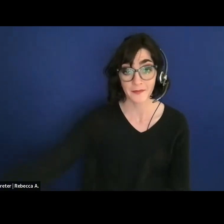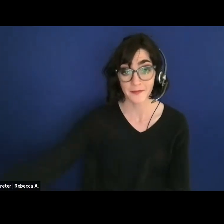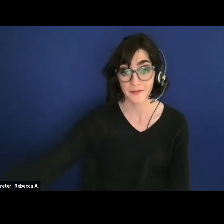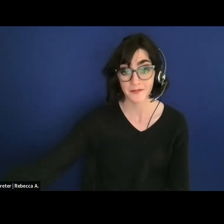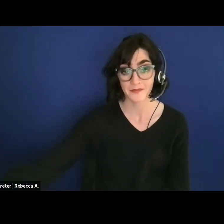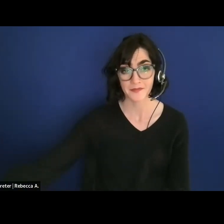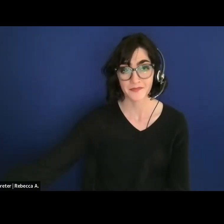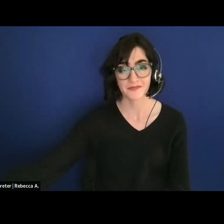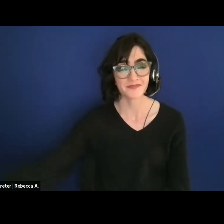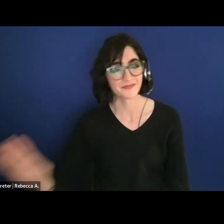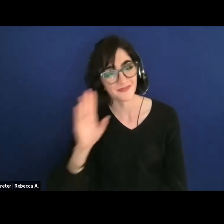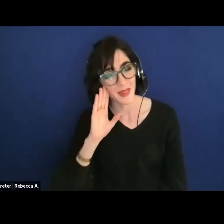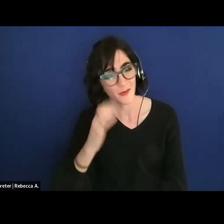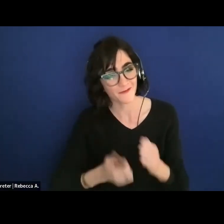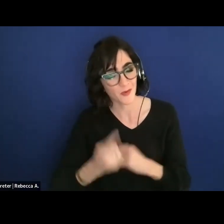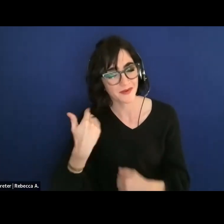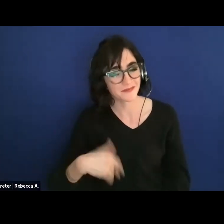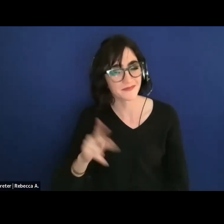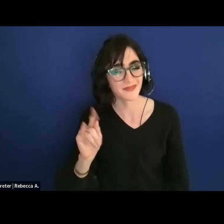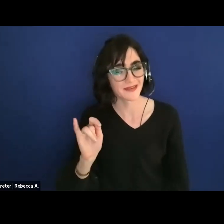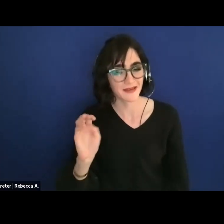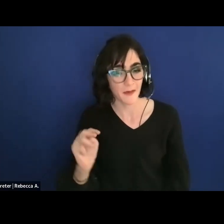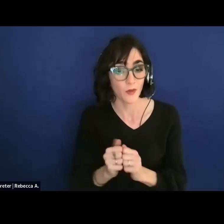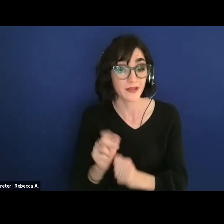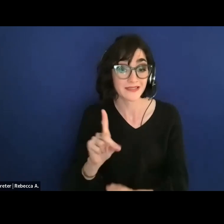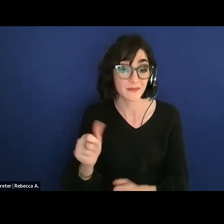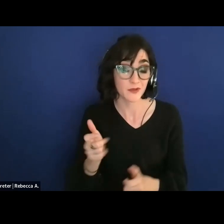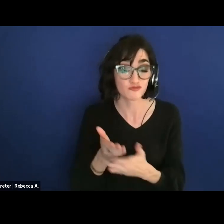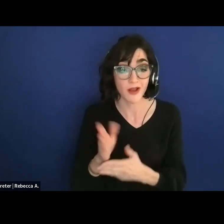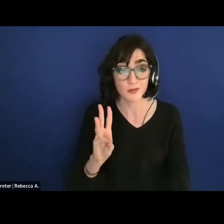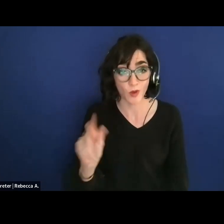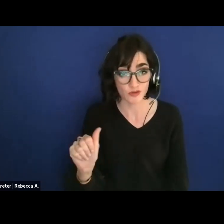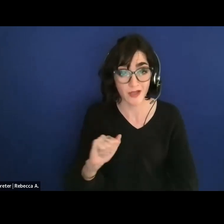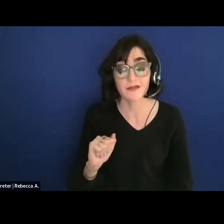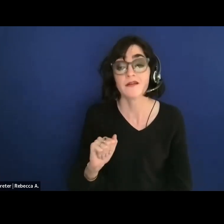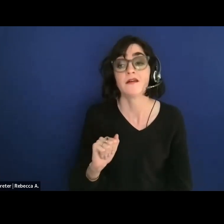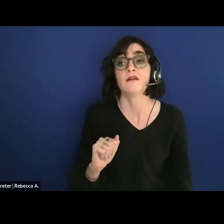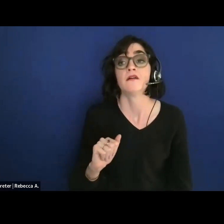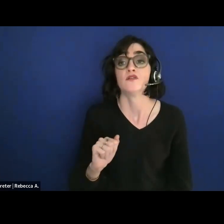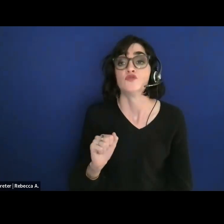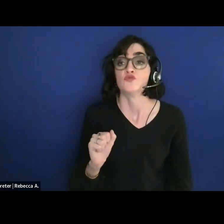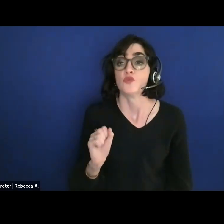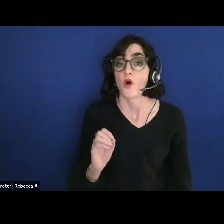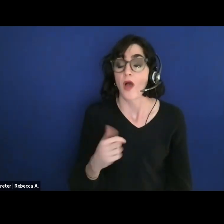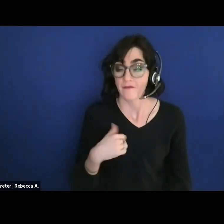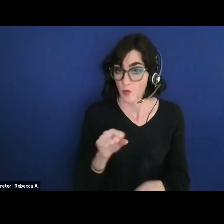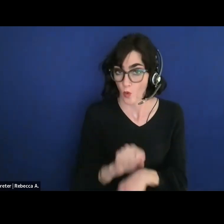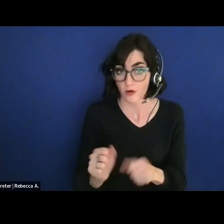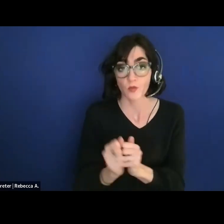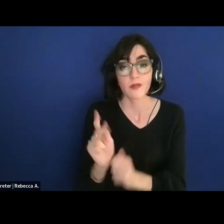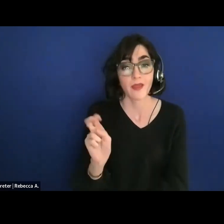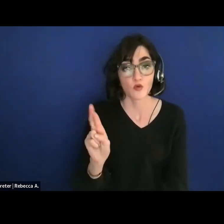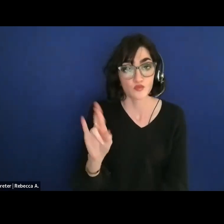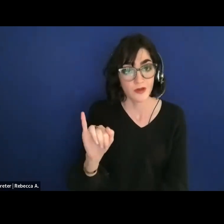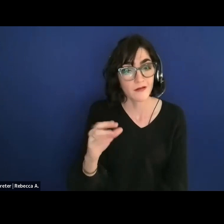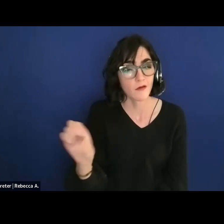Hi, thank you. Hi, everyone. This is Kim Mozak with Disability Rights Washington. So I've been working with Carrie and other